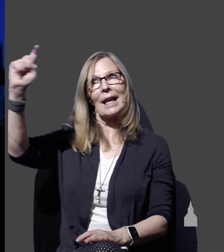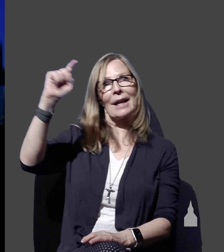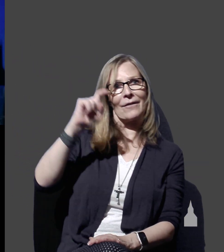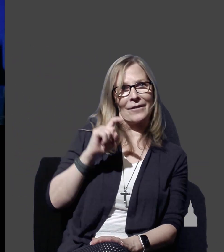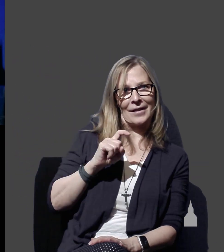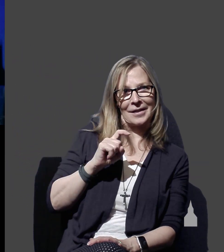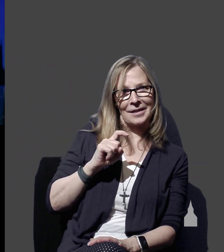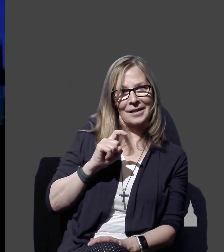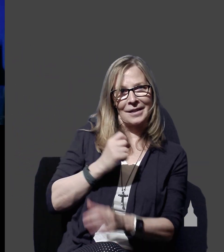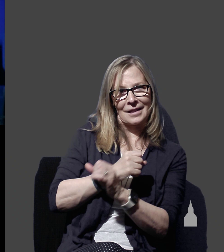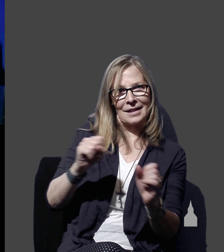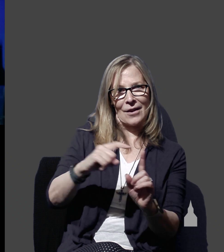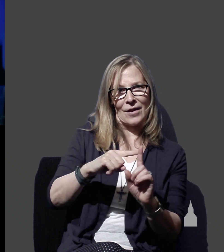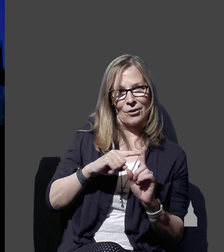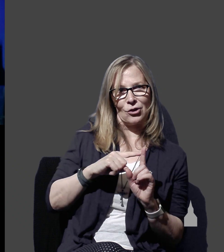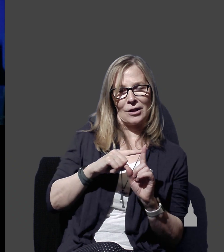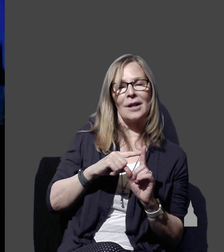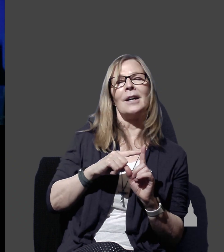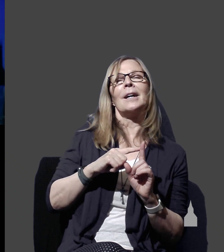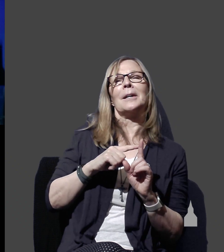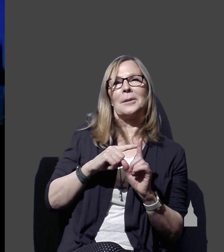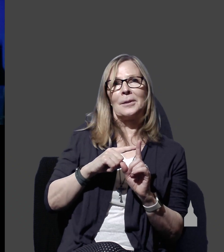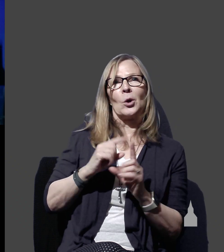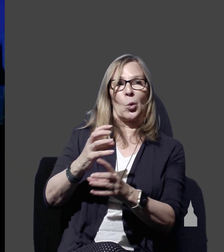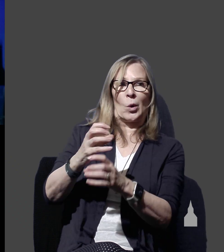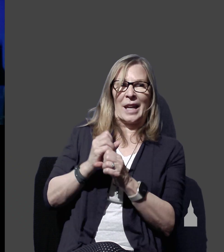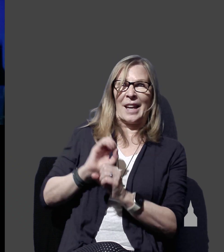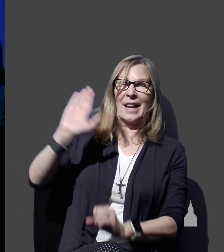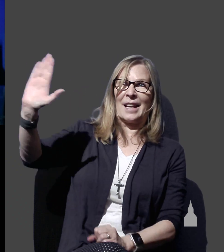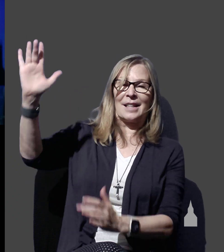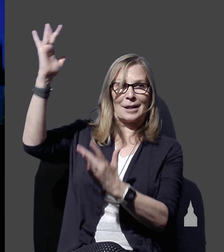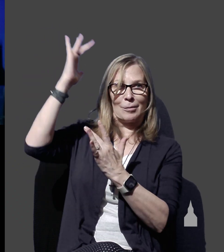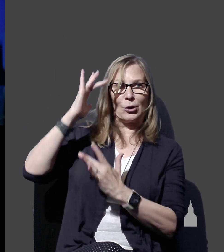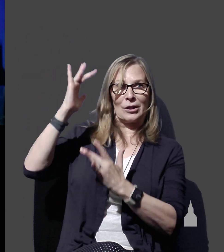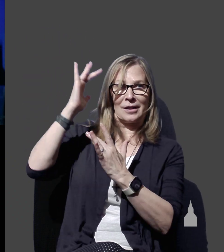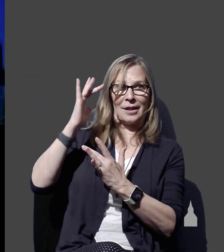Christ, we get God's mercy.